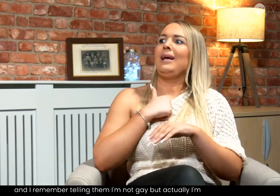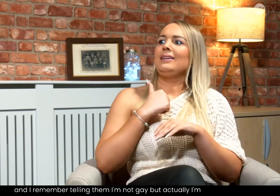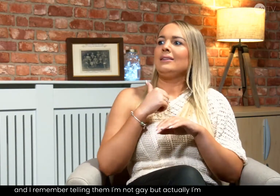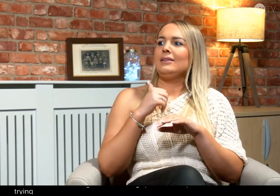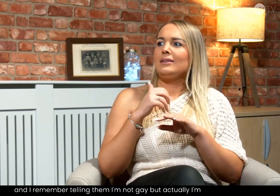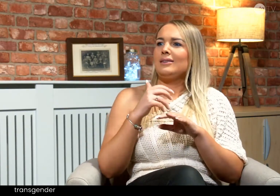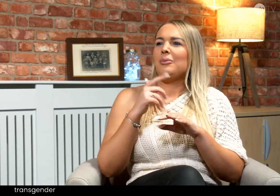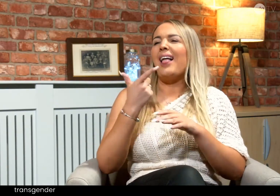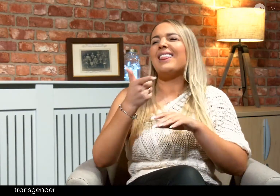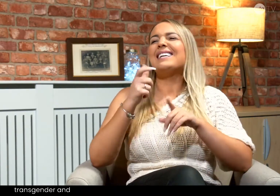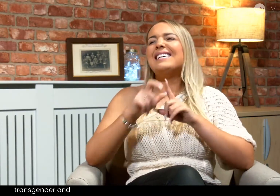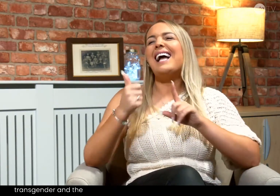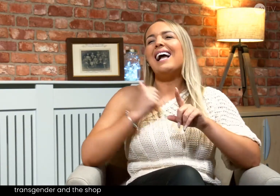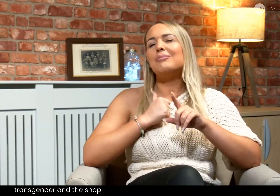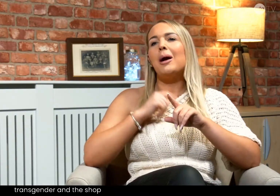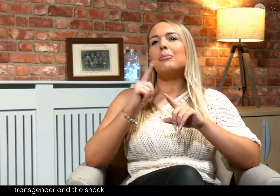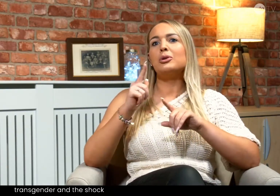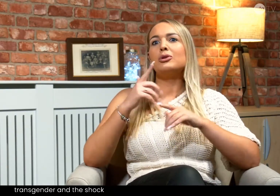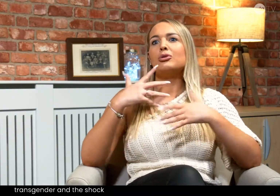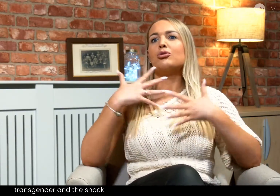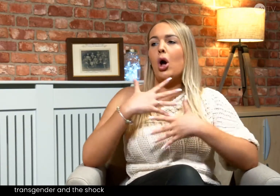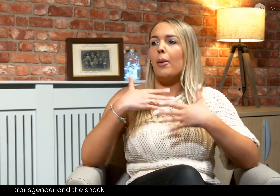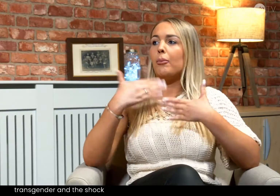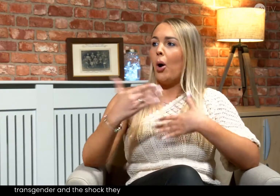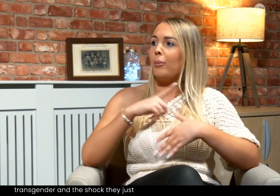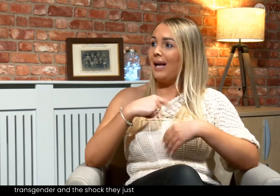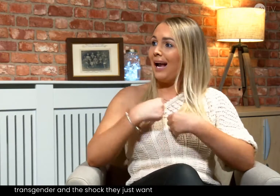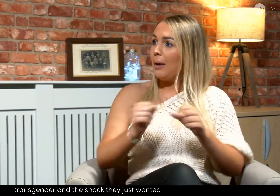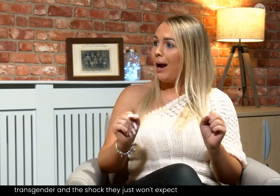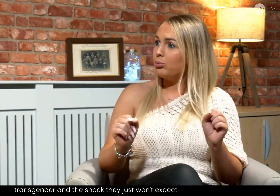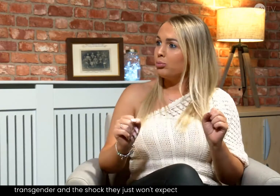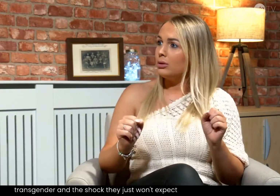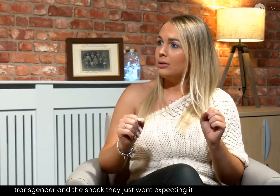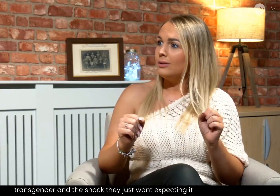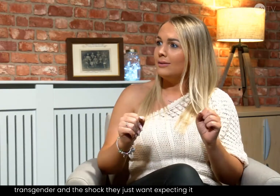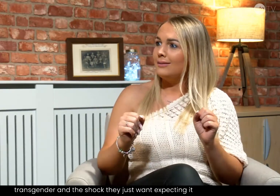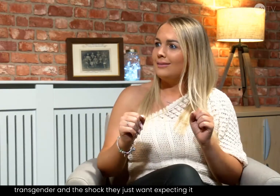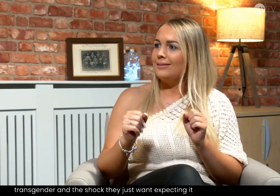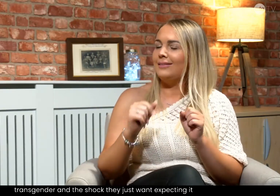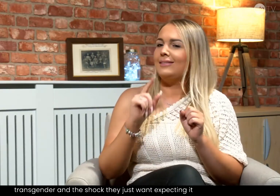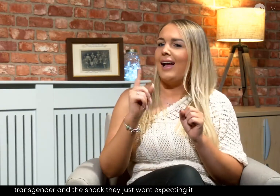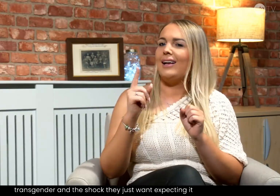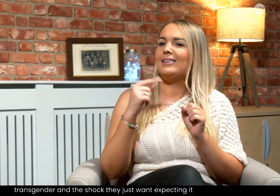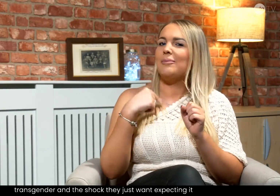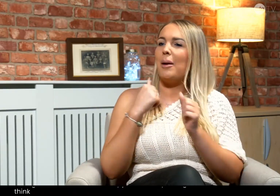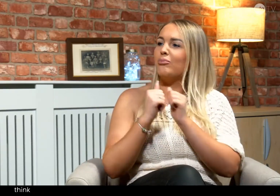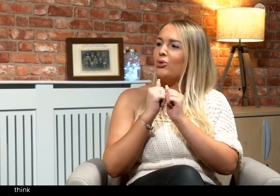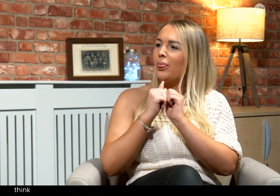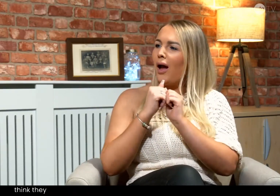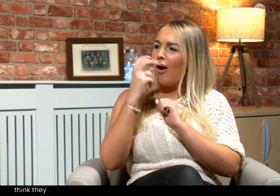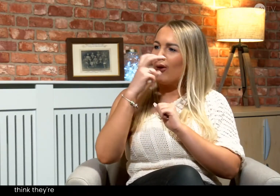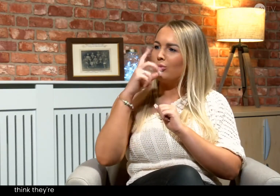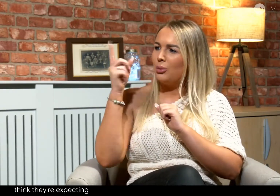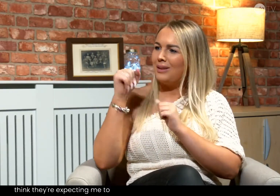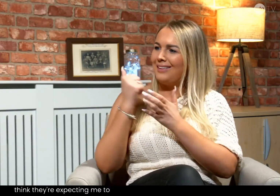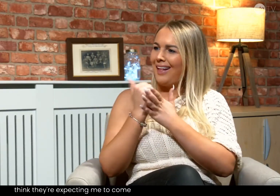shock, they just weren't expecting it. I think they were expecting me to come out rather than to be